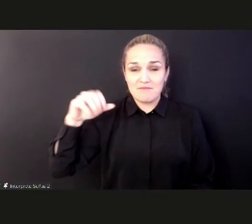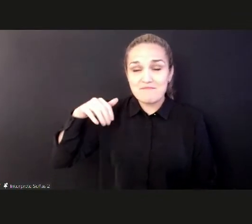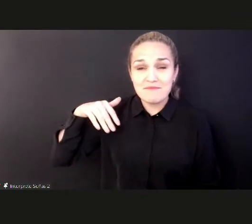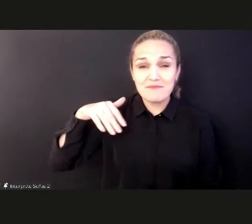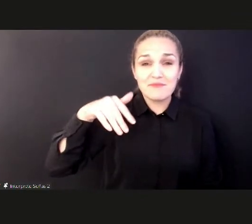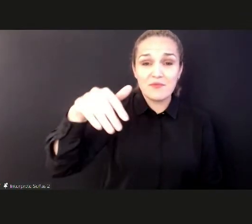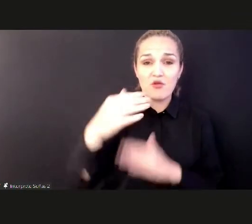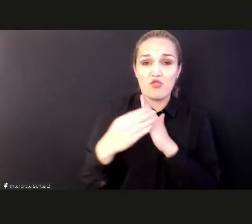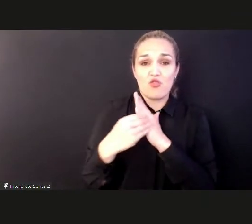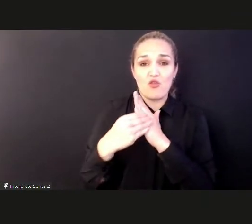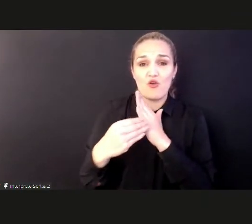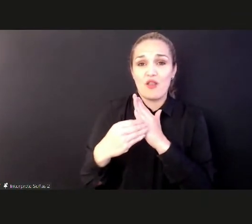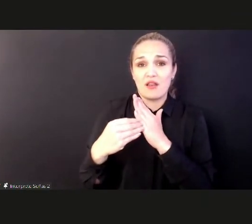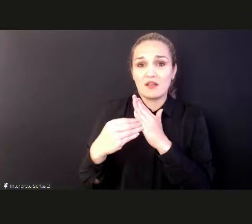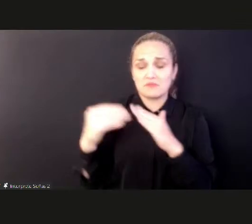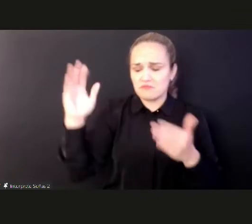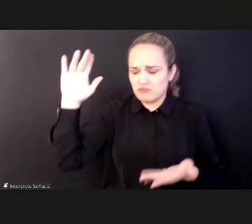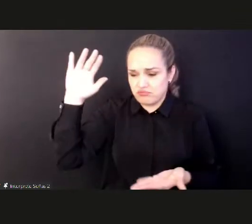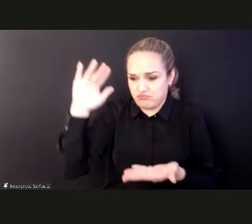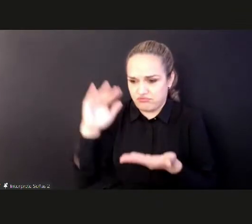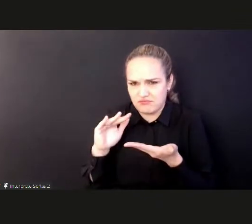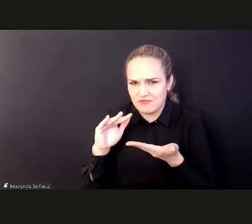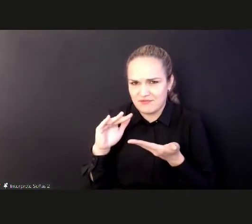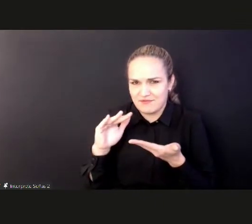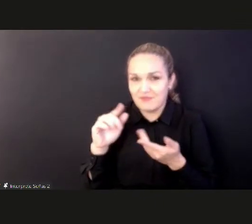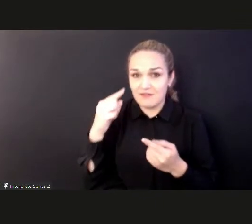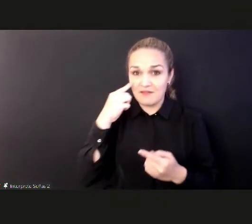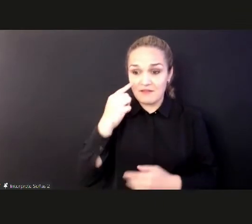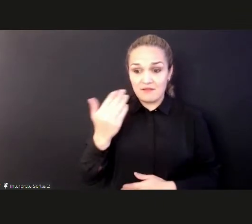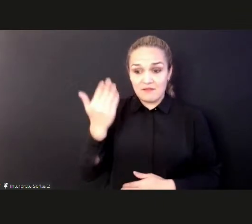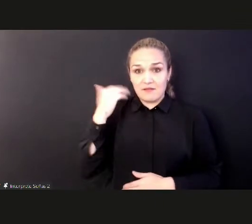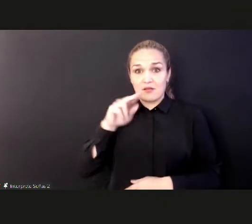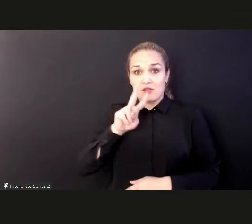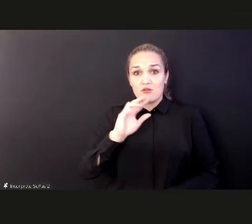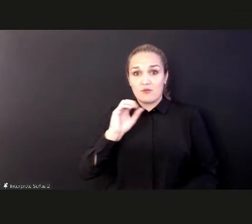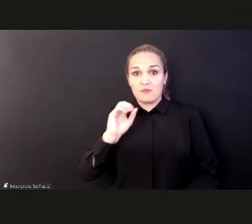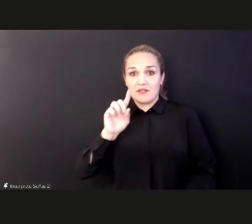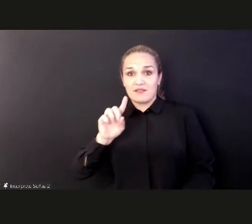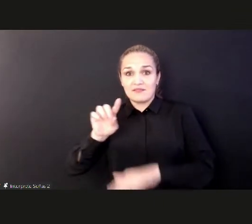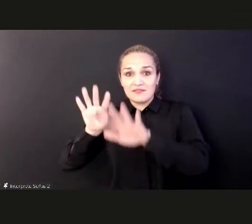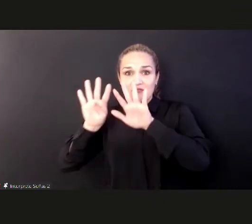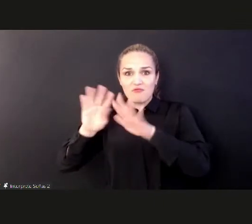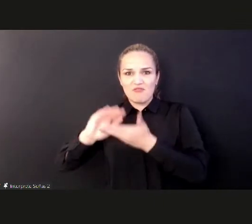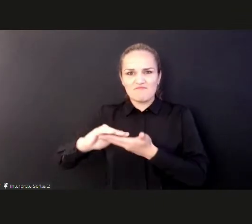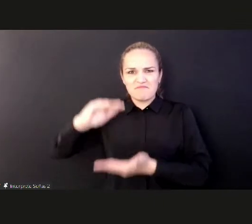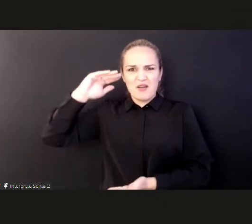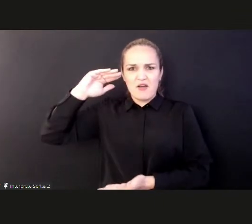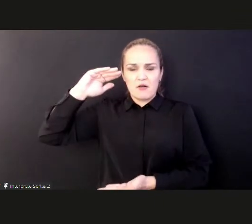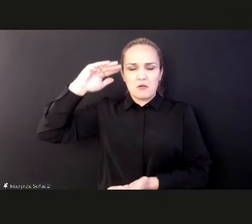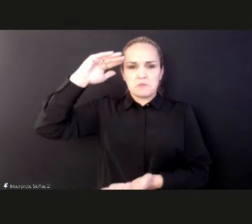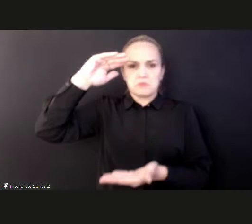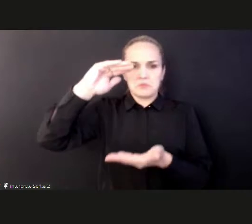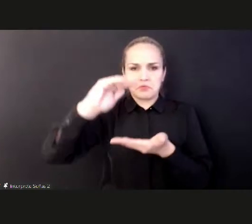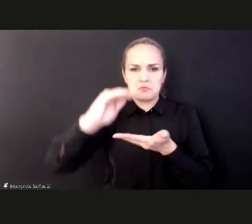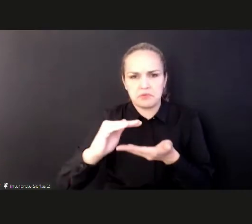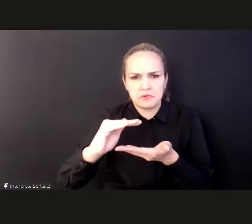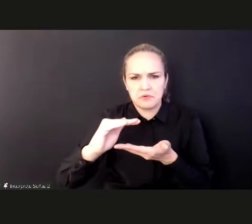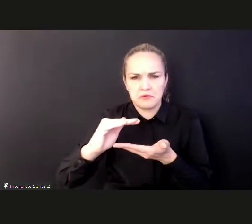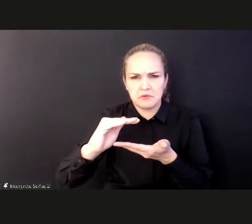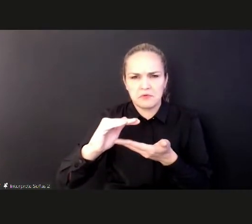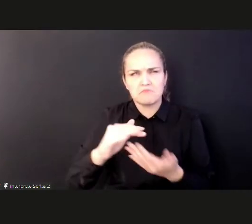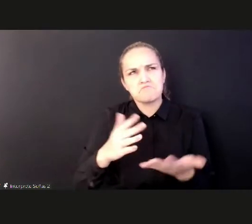3.7% GDP decline of the global economy. In 2020, 62 million jobs were